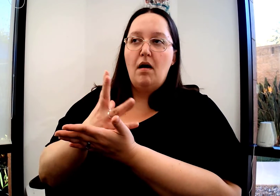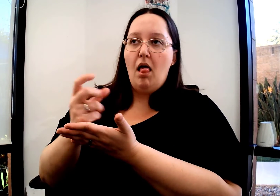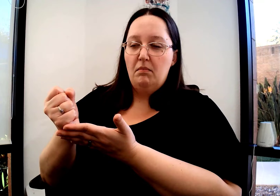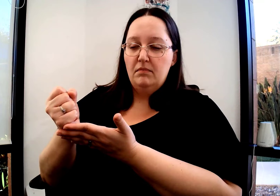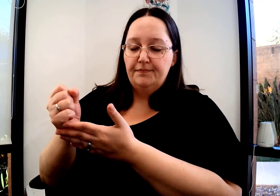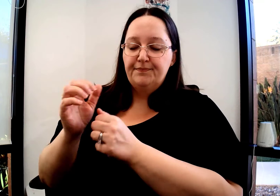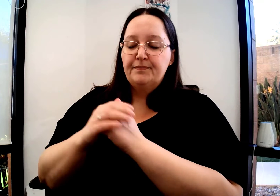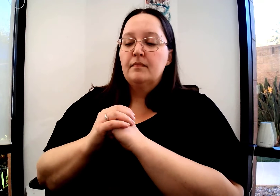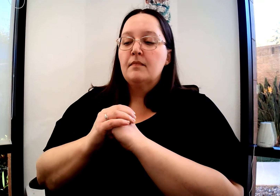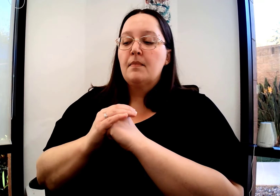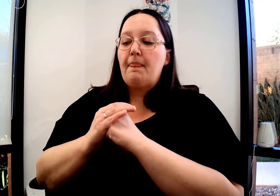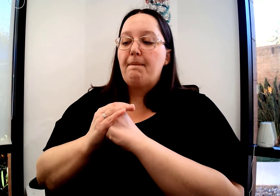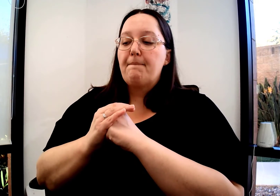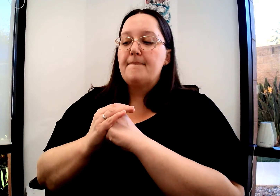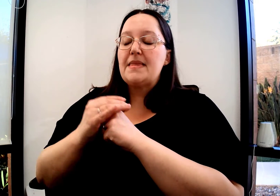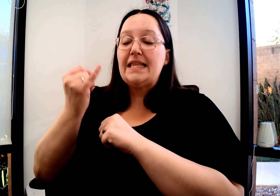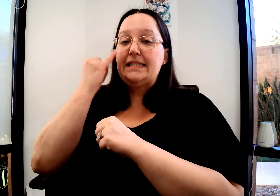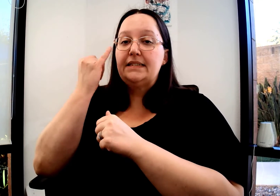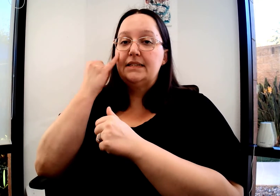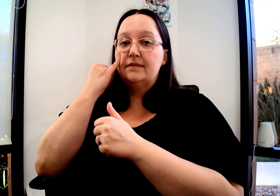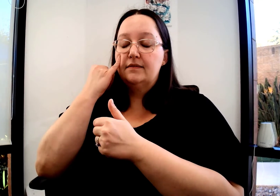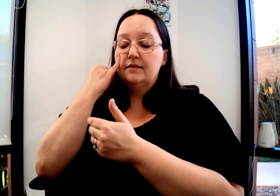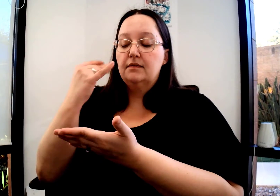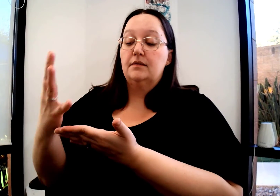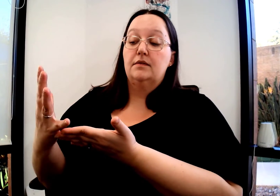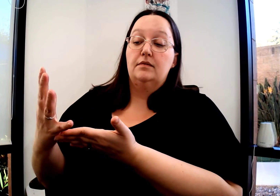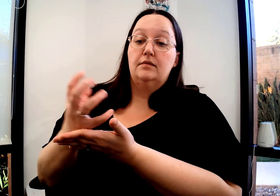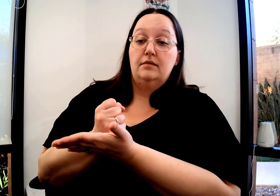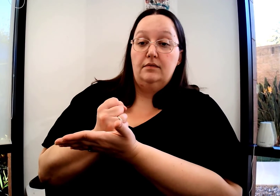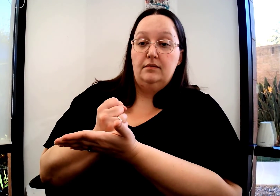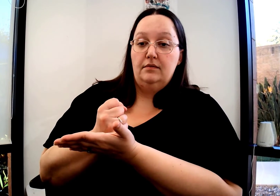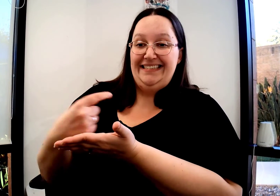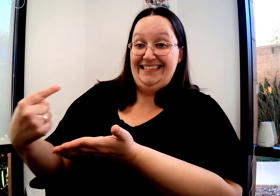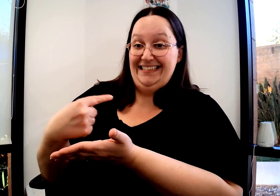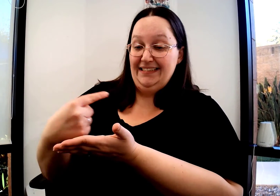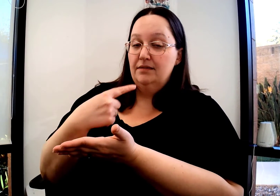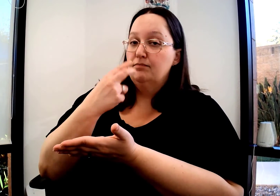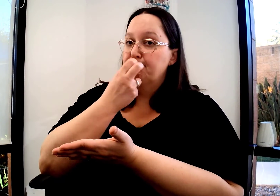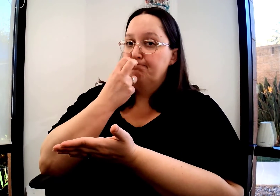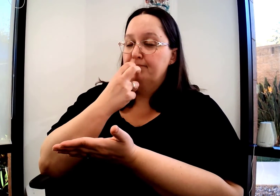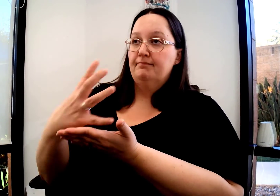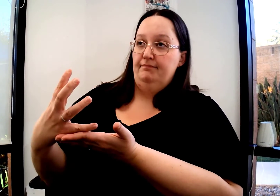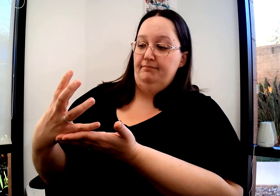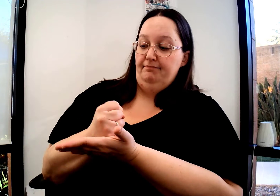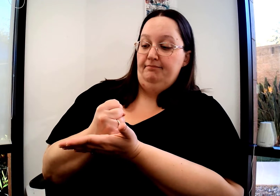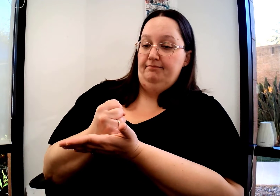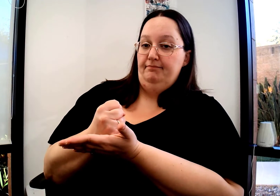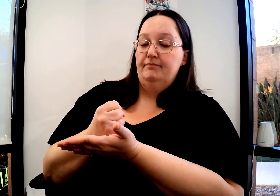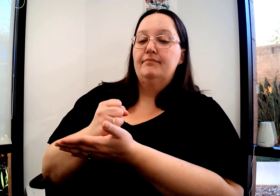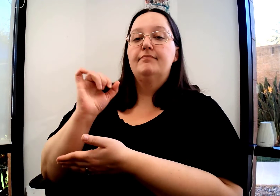Run out. Alum. Go towards your fingertips. If you pull towards your wrist without the alum,